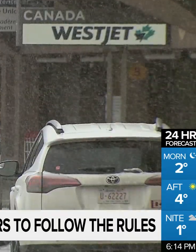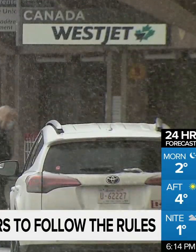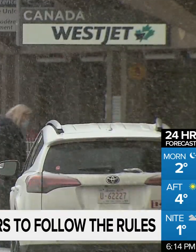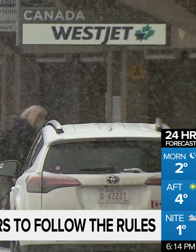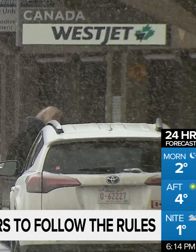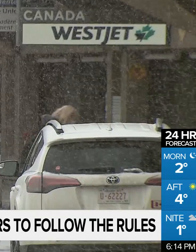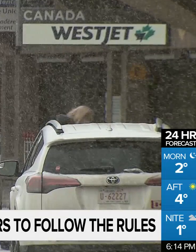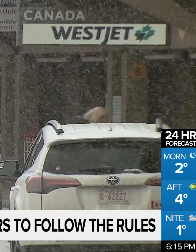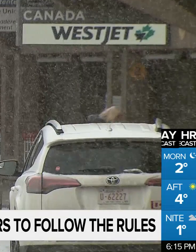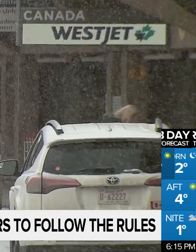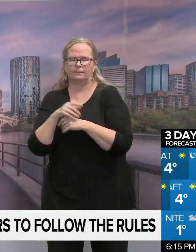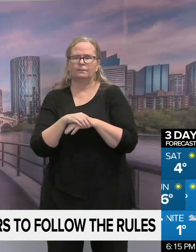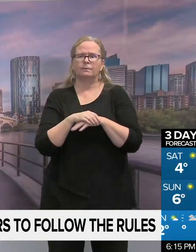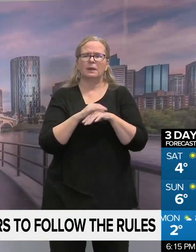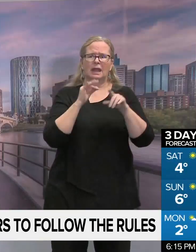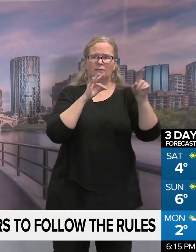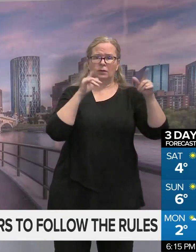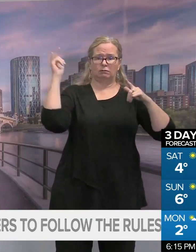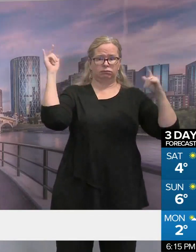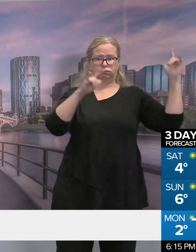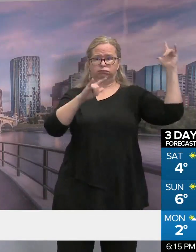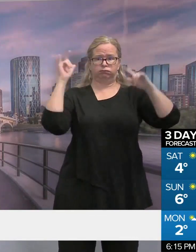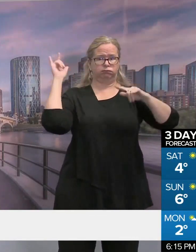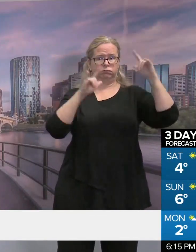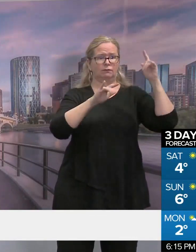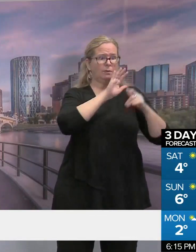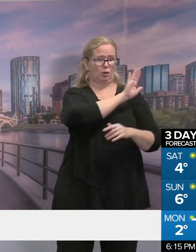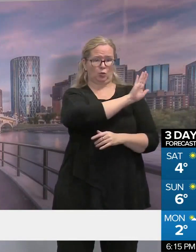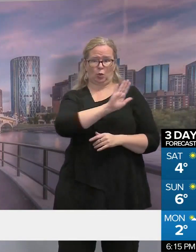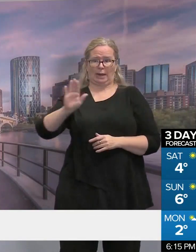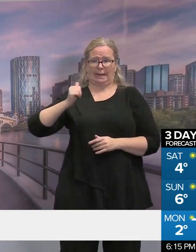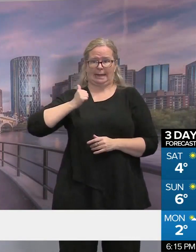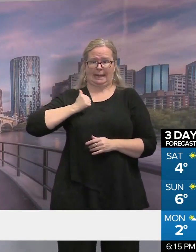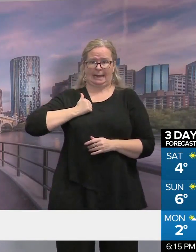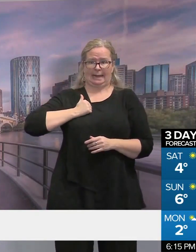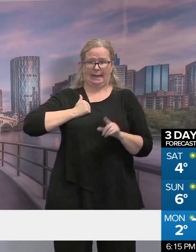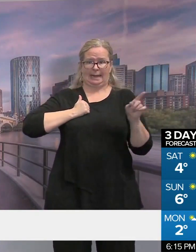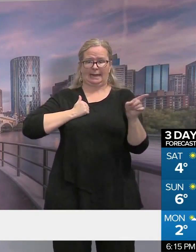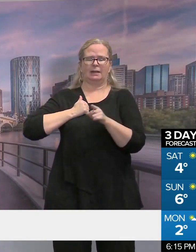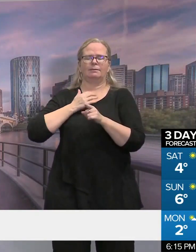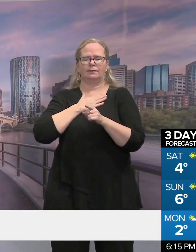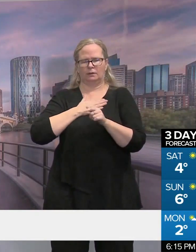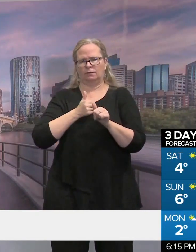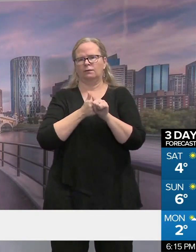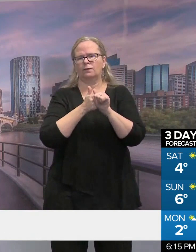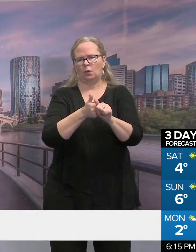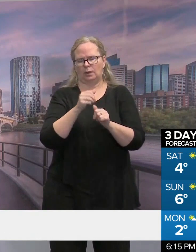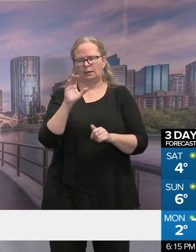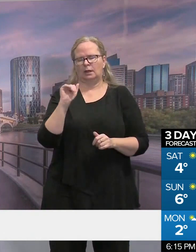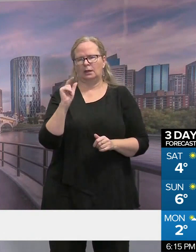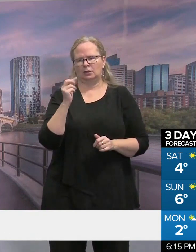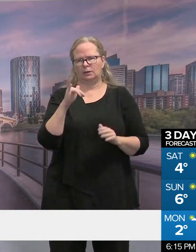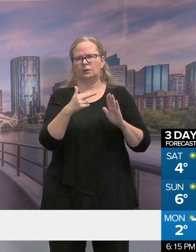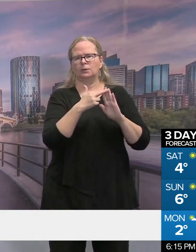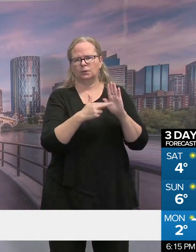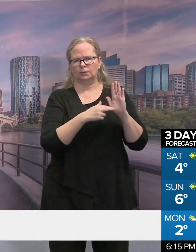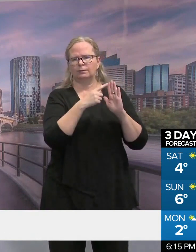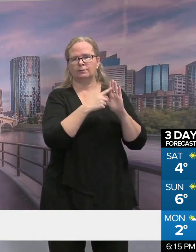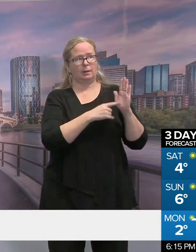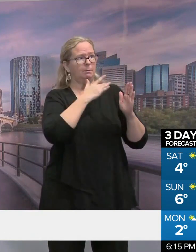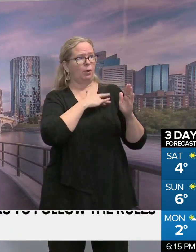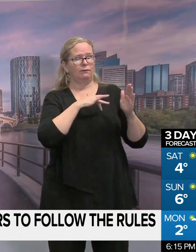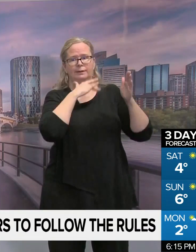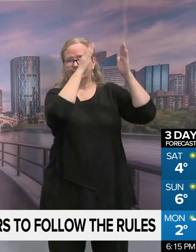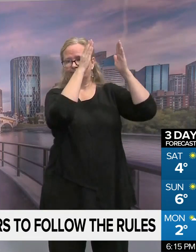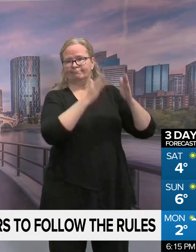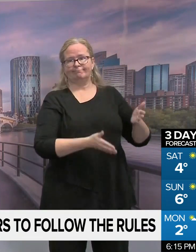coming in from other parts of Canada, I ask you to abide by the city's rules as best you can, by the province's rules, I should have said, as best you can,